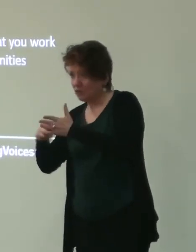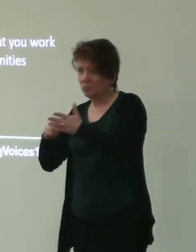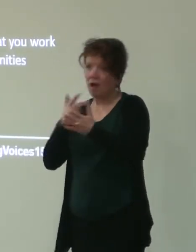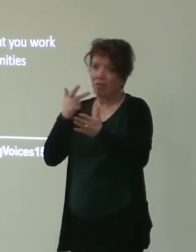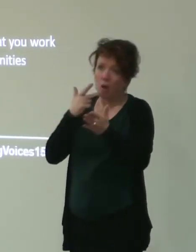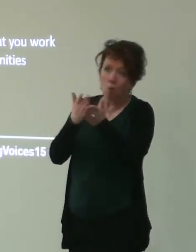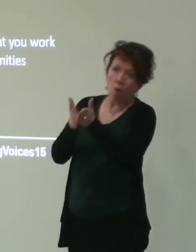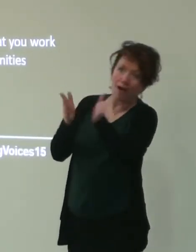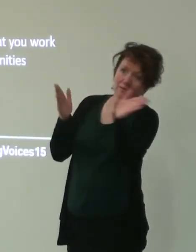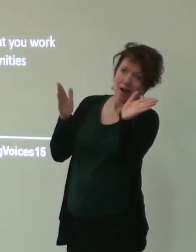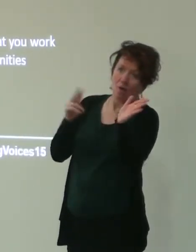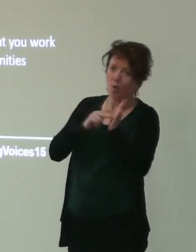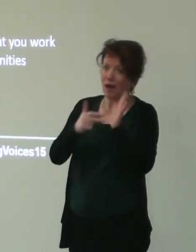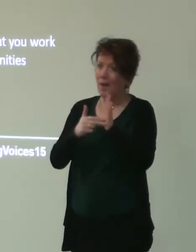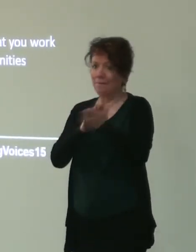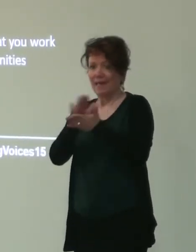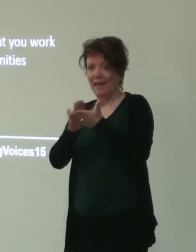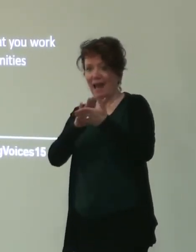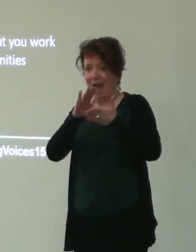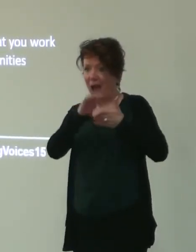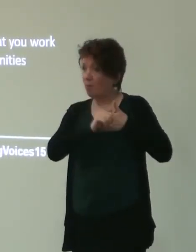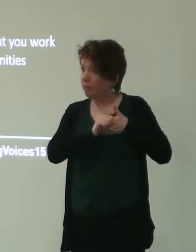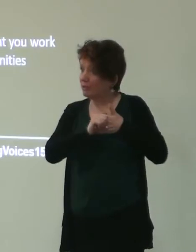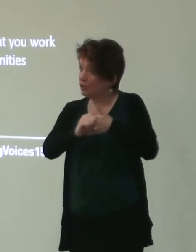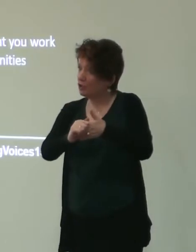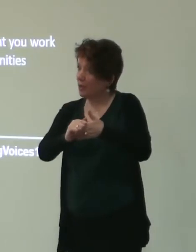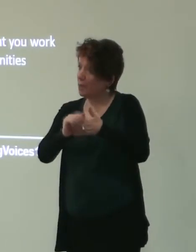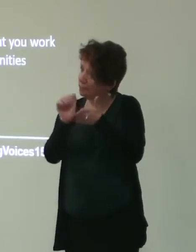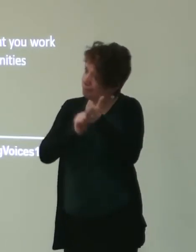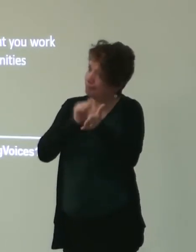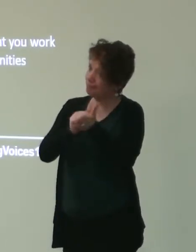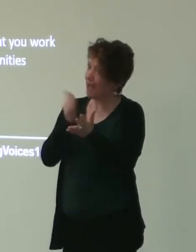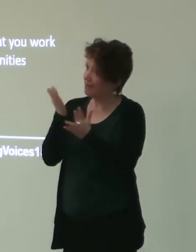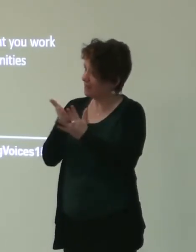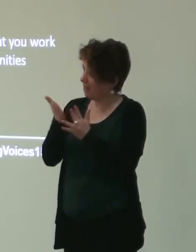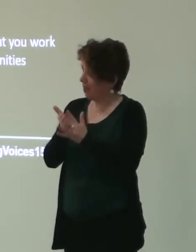support services, to make sure that apprenticeships are accessible.